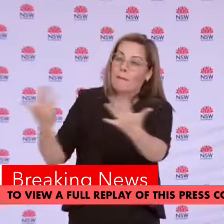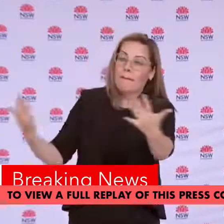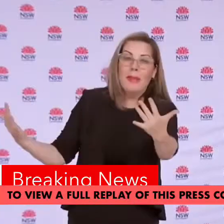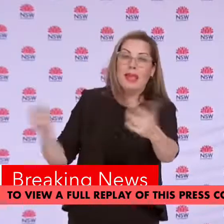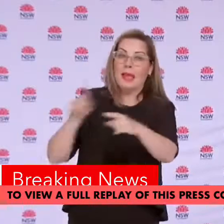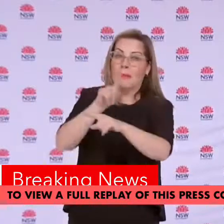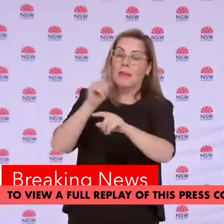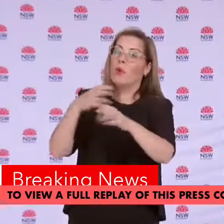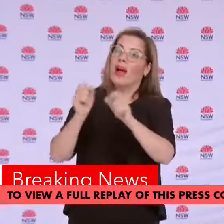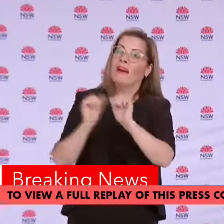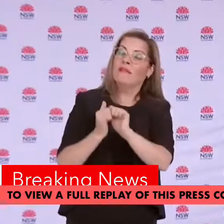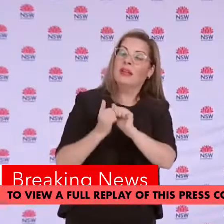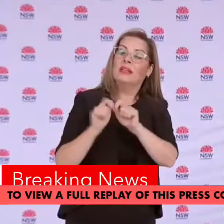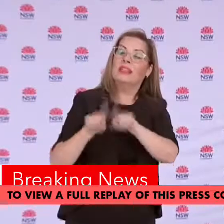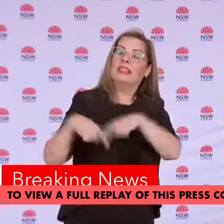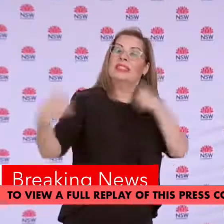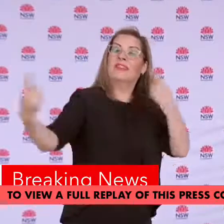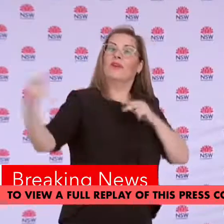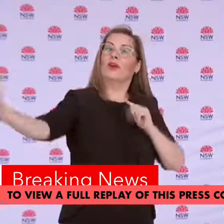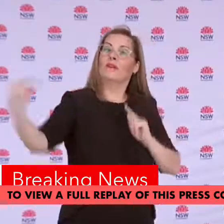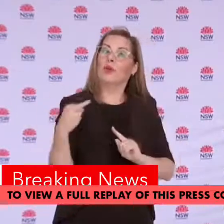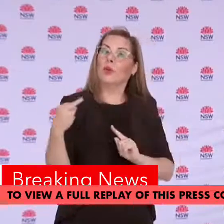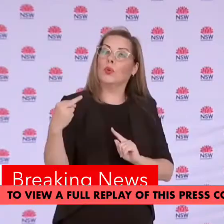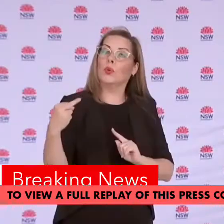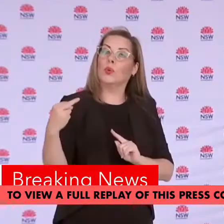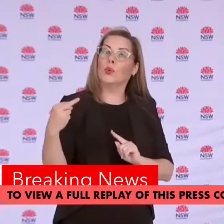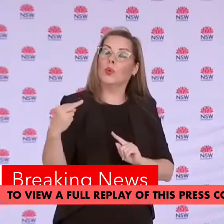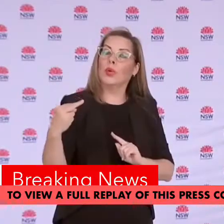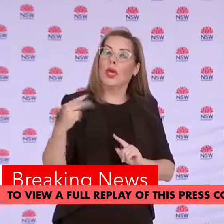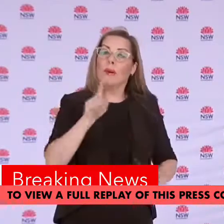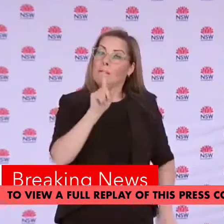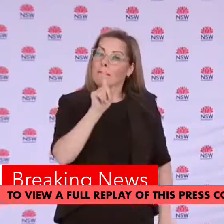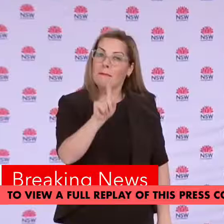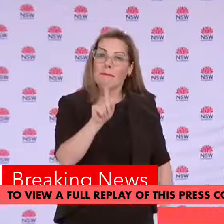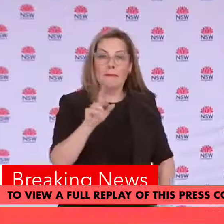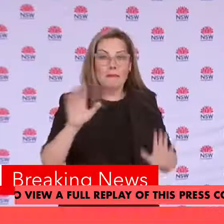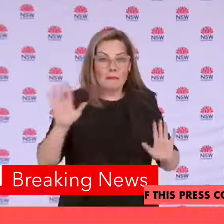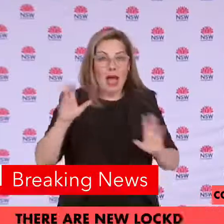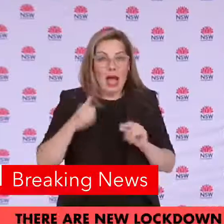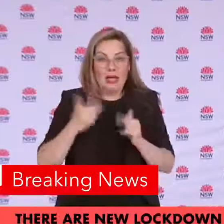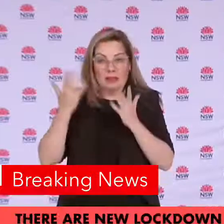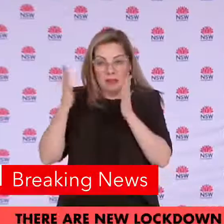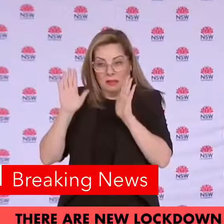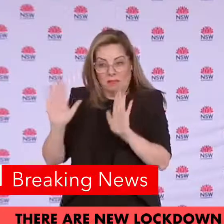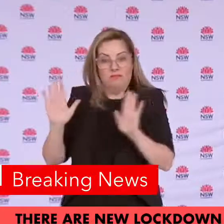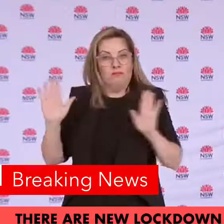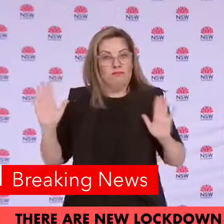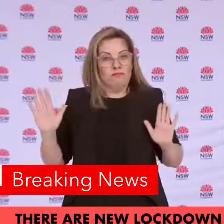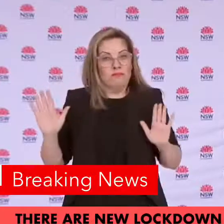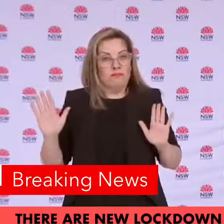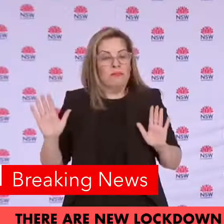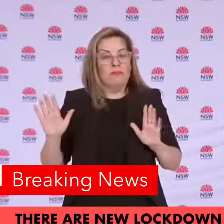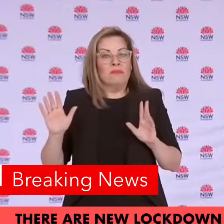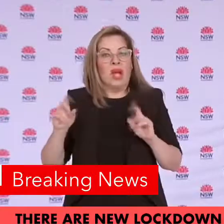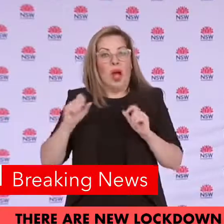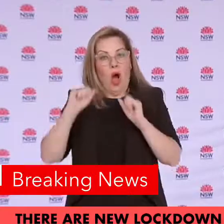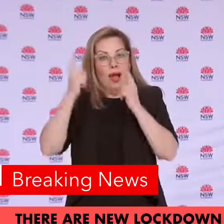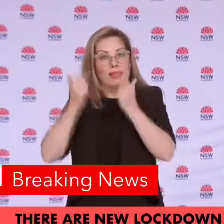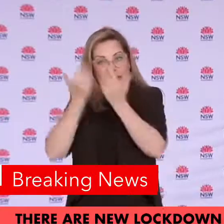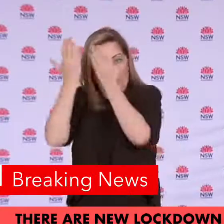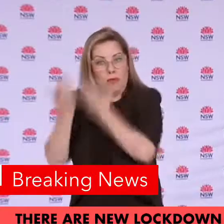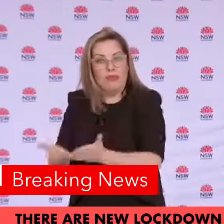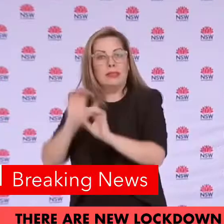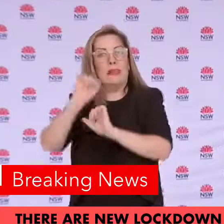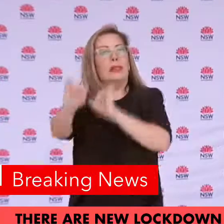should be respectful of that. But can I stress, it's not government policy to debate it. I would prefer it did not come forward at all, but that's